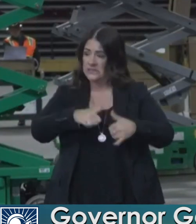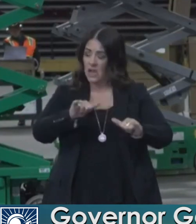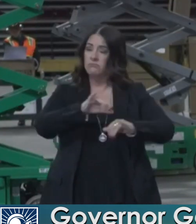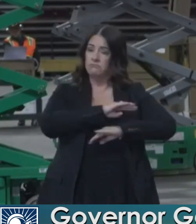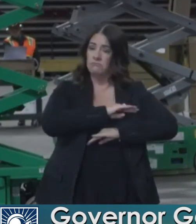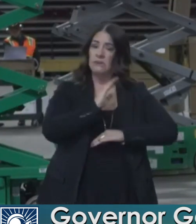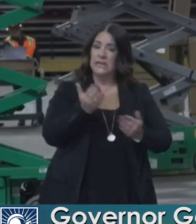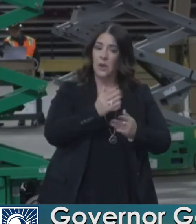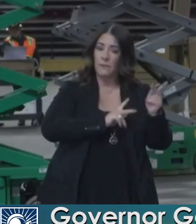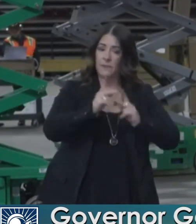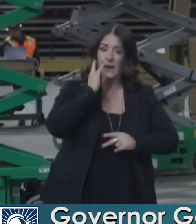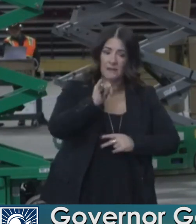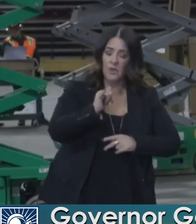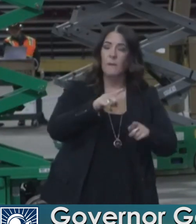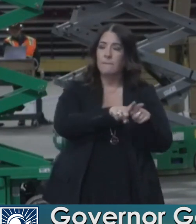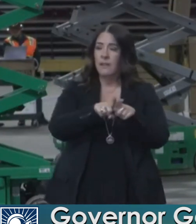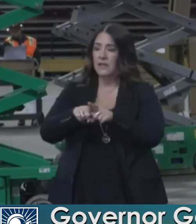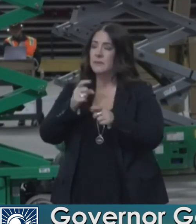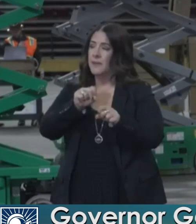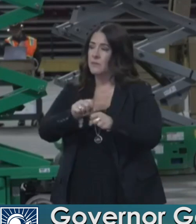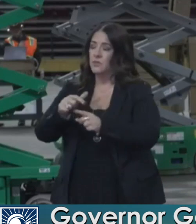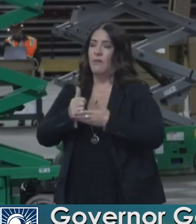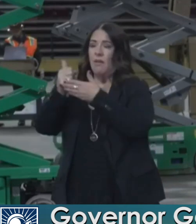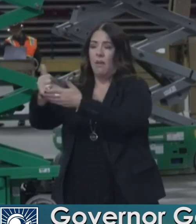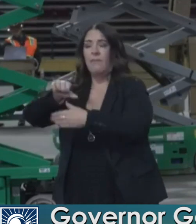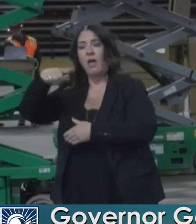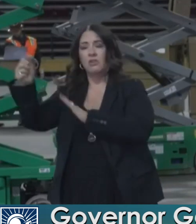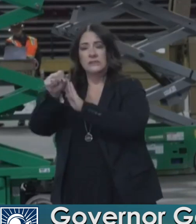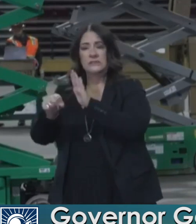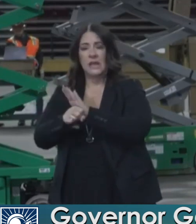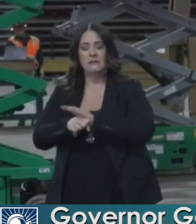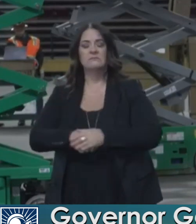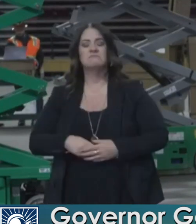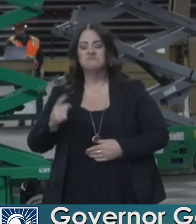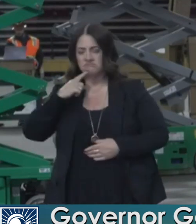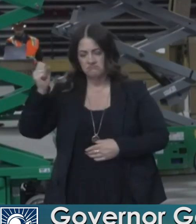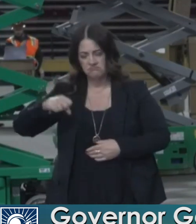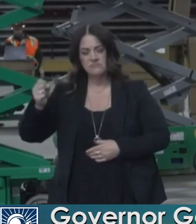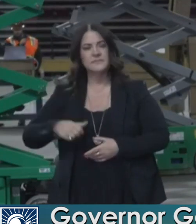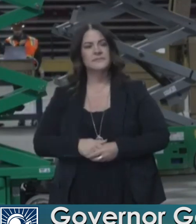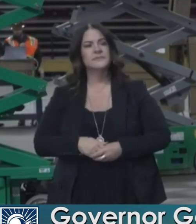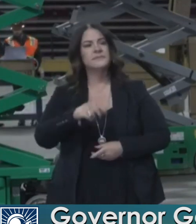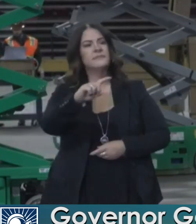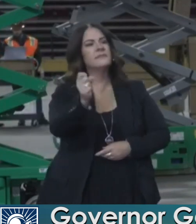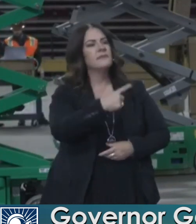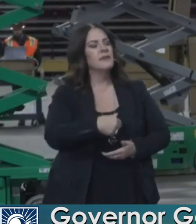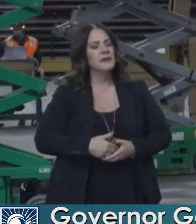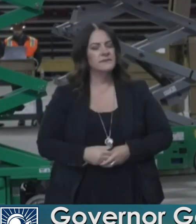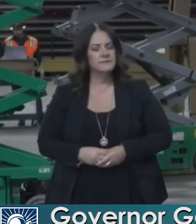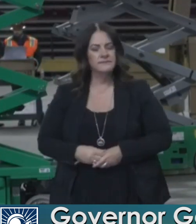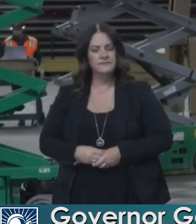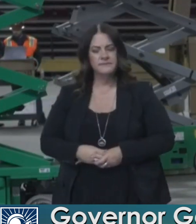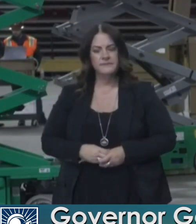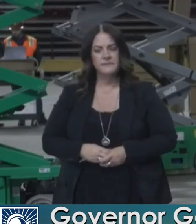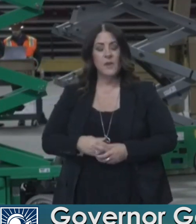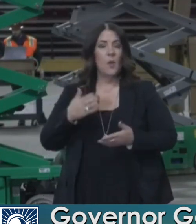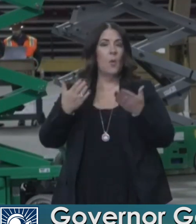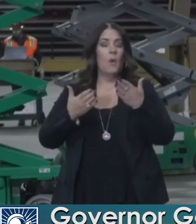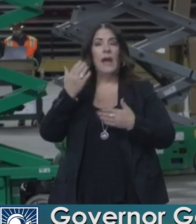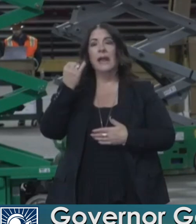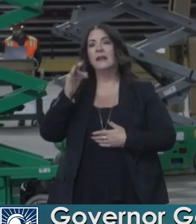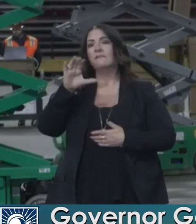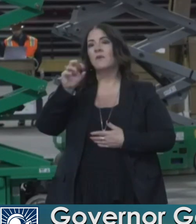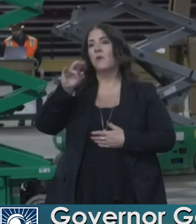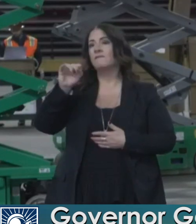we support the needs of others. Phil Willen of the Los Angeles Times asks, given concerns that COVID-19 might rebound in the